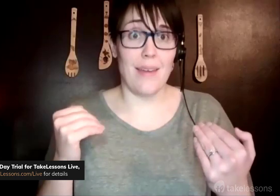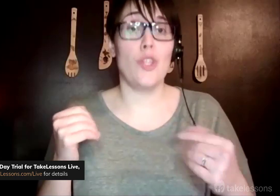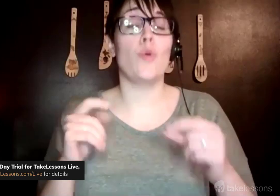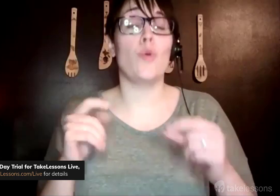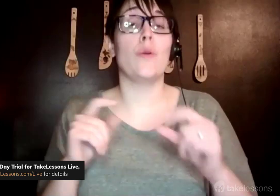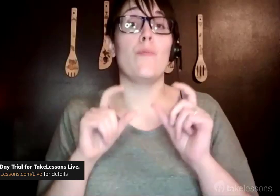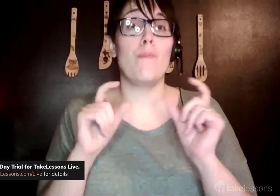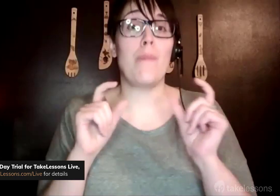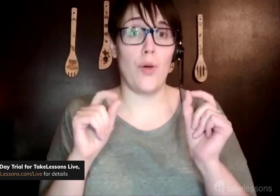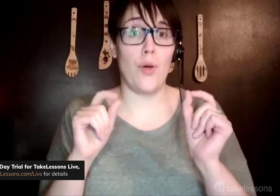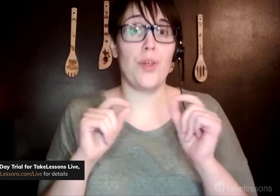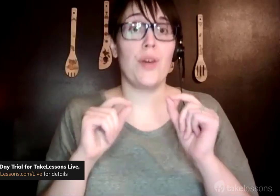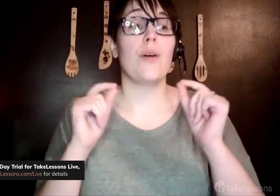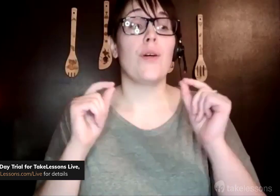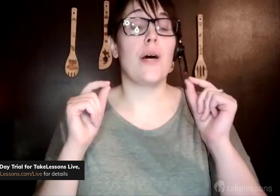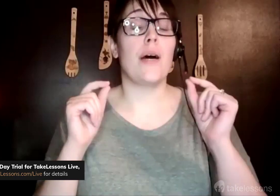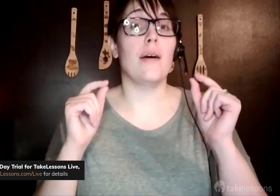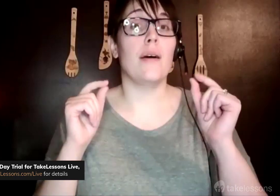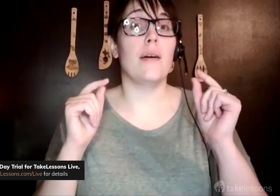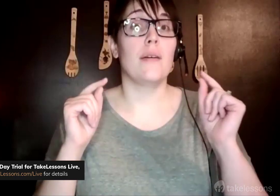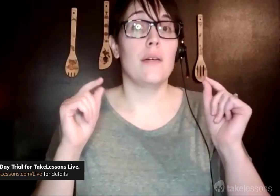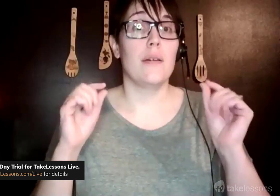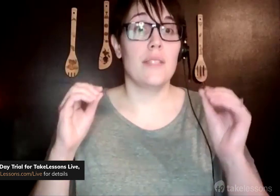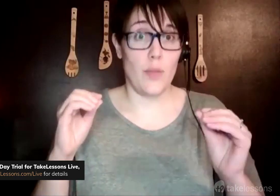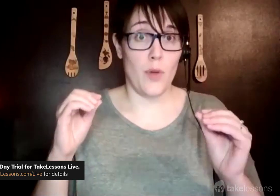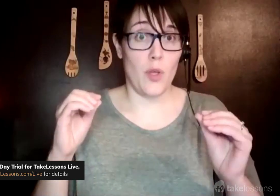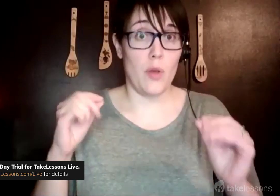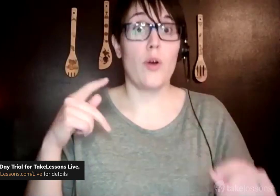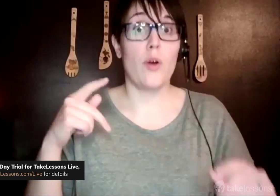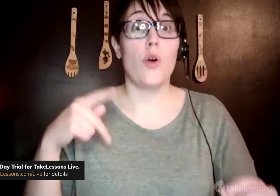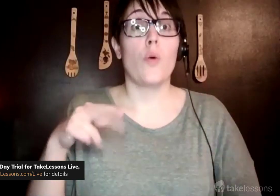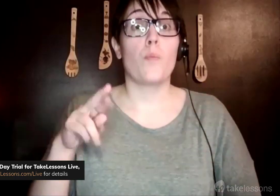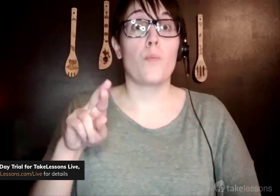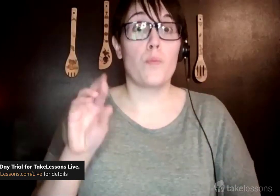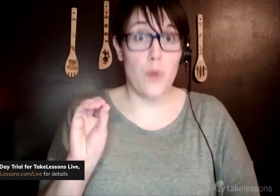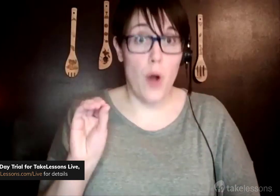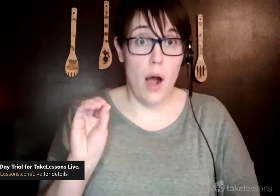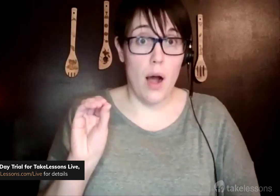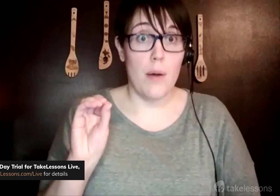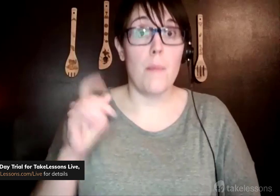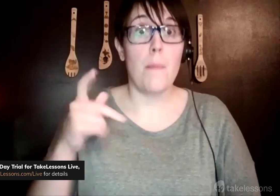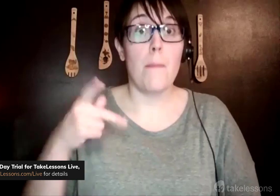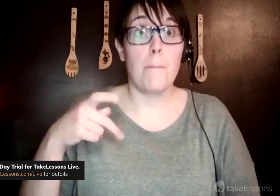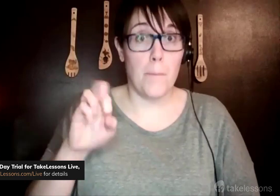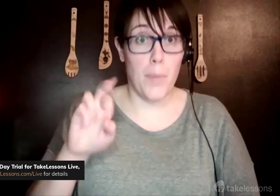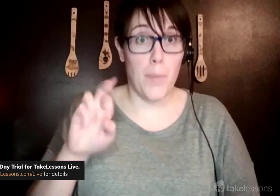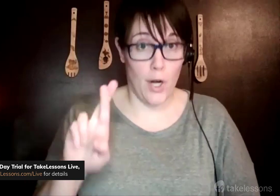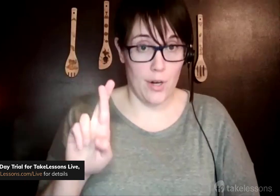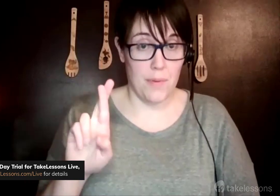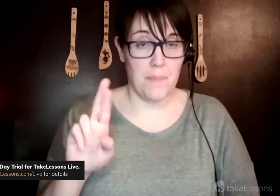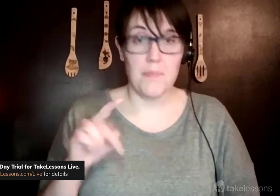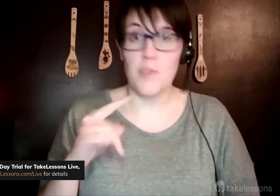would mouth the syllable, proper. You would not